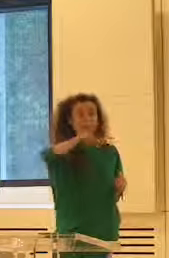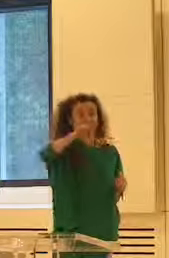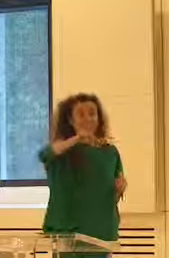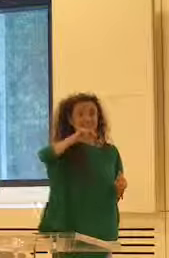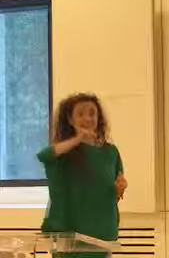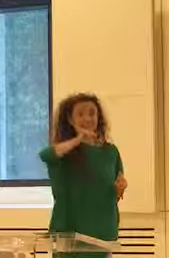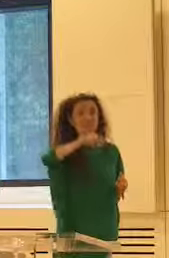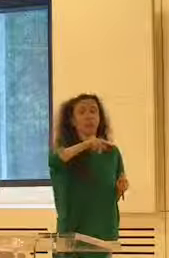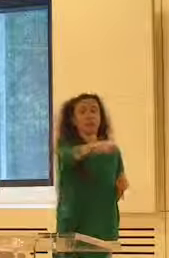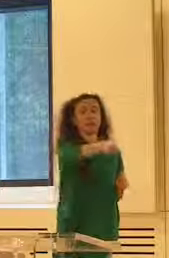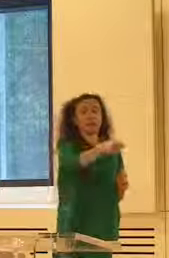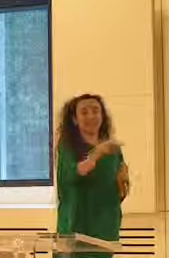Yes, please.